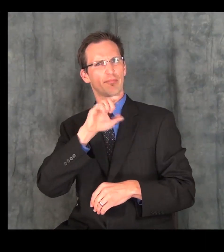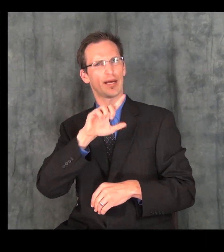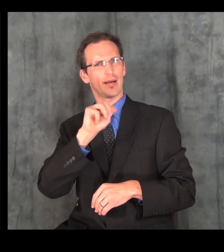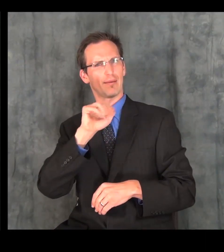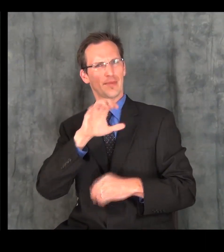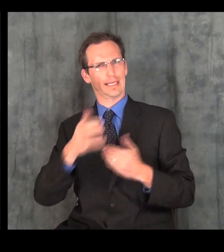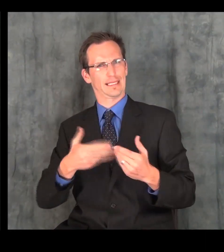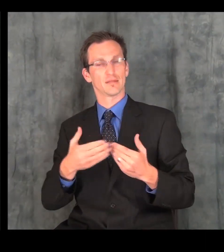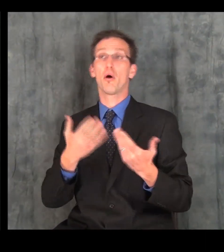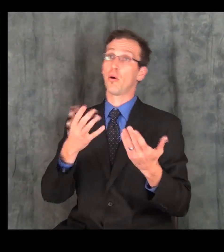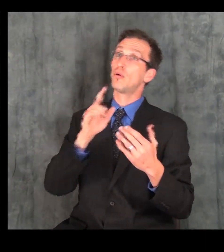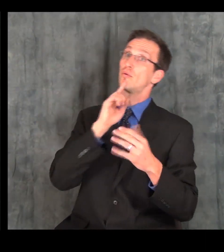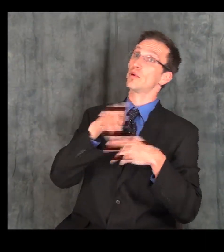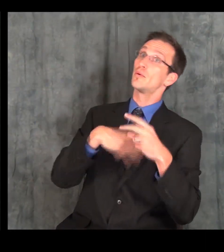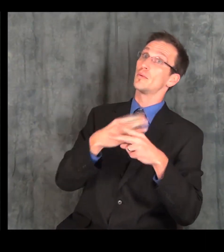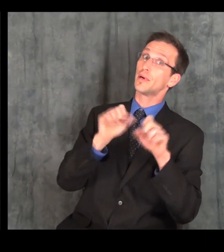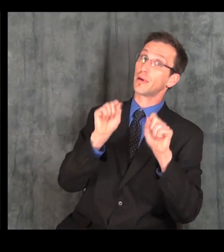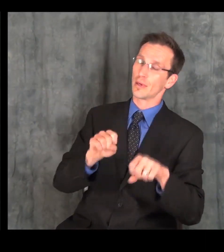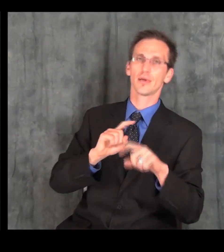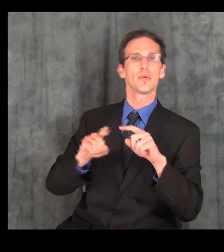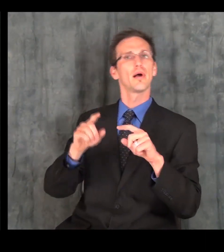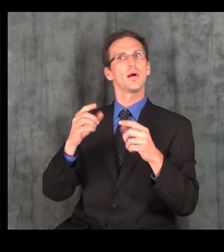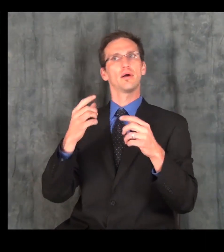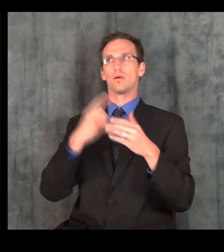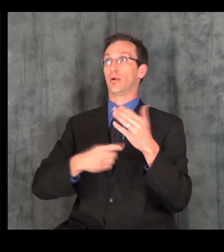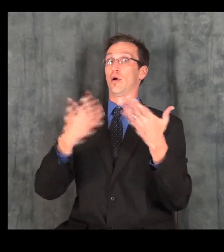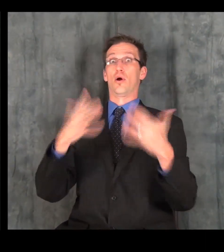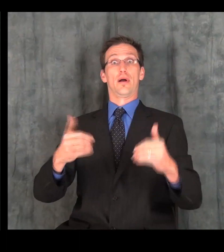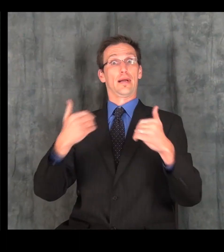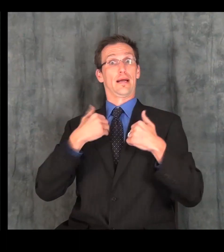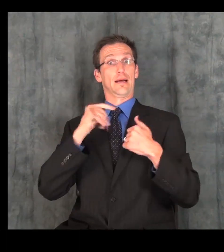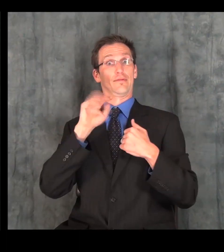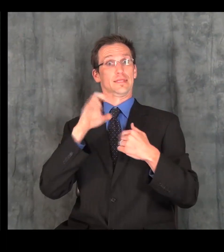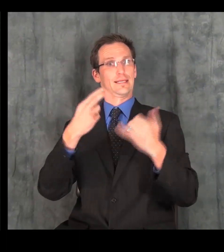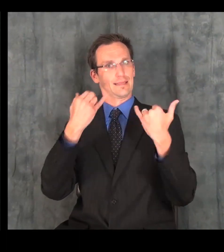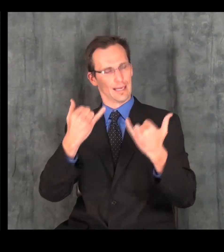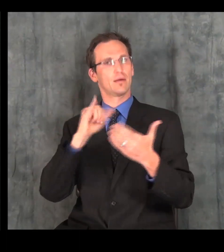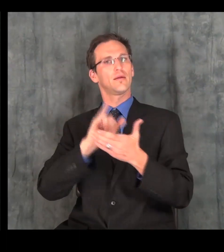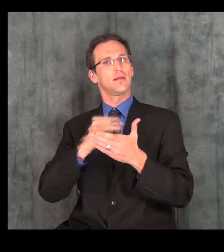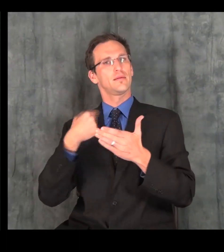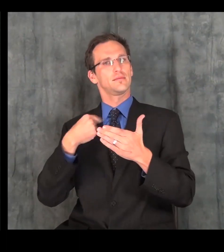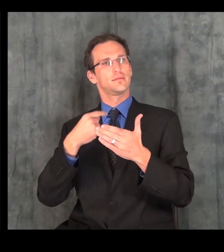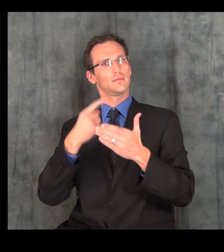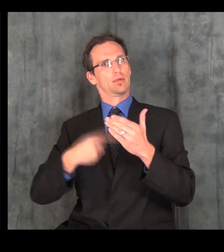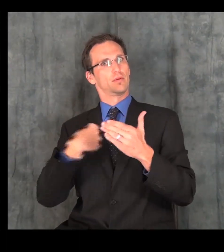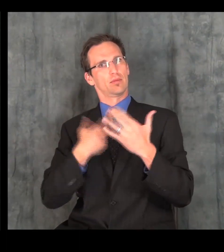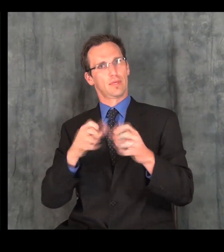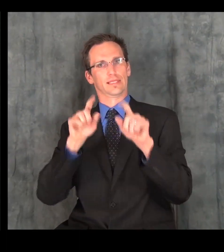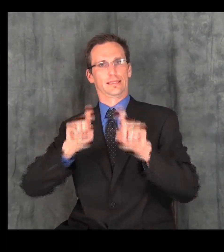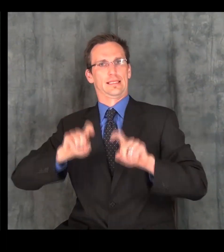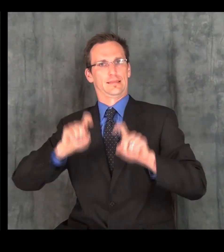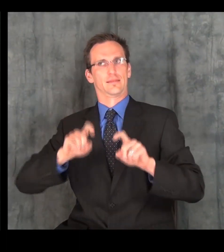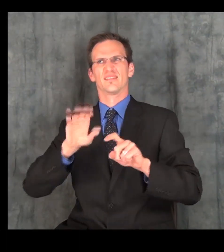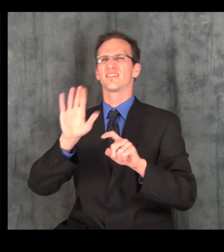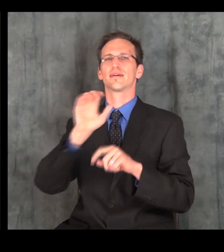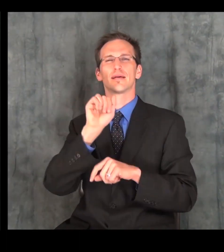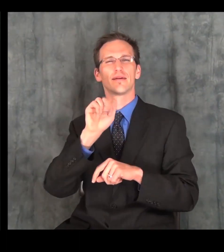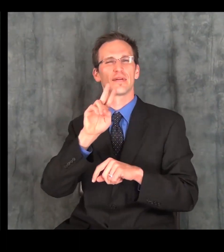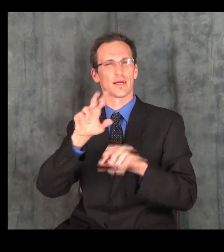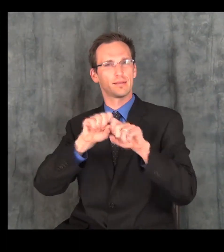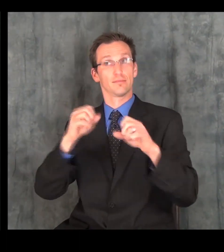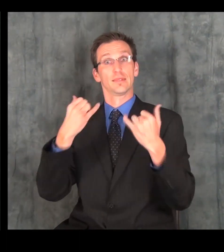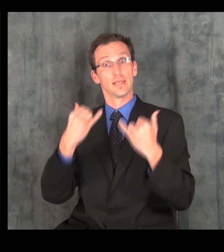were testing the existing conditions. We were testing the existing technology in the system, in the AVL system, in the New South Wales